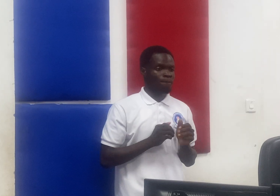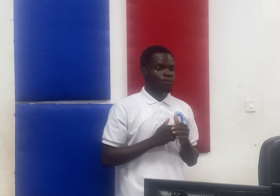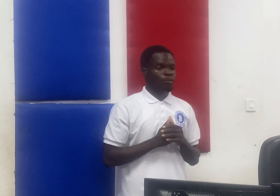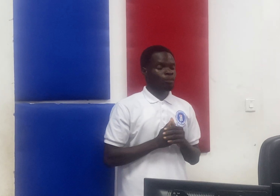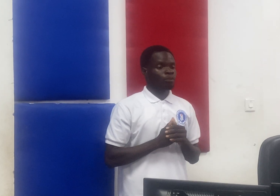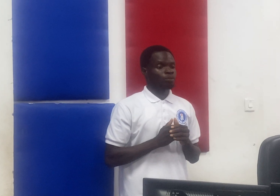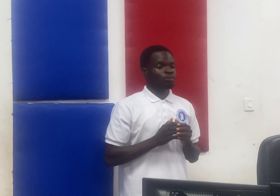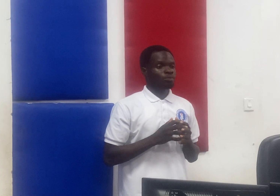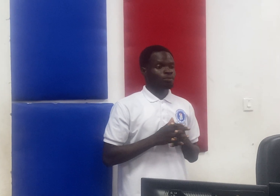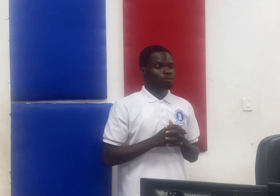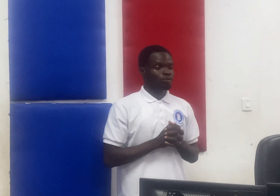Okay.